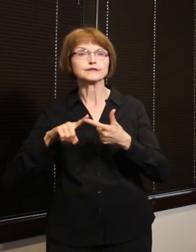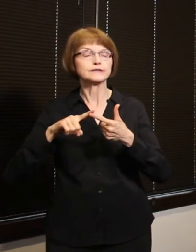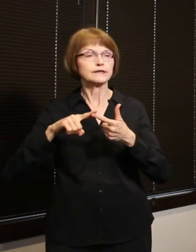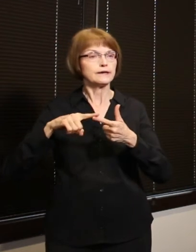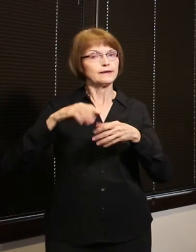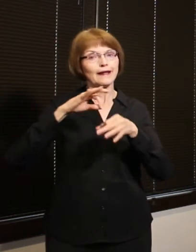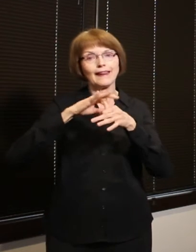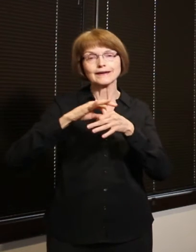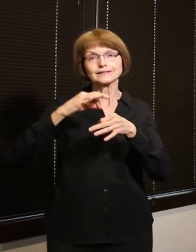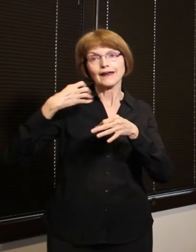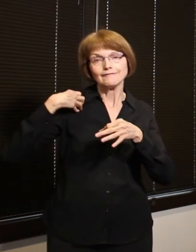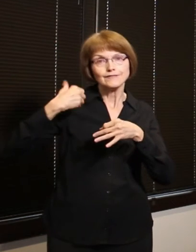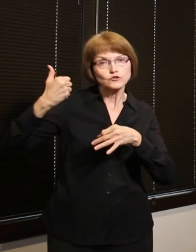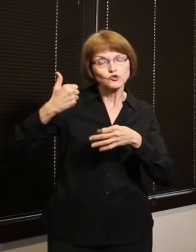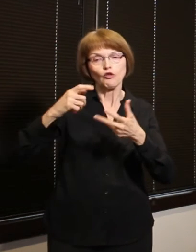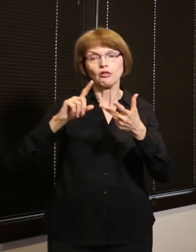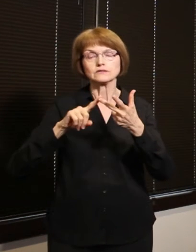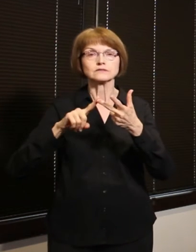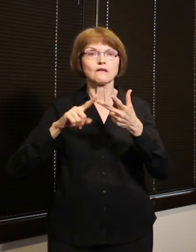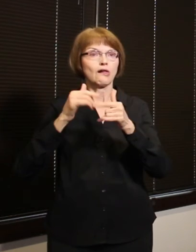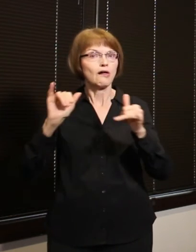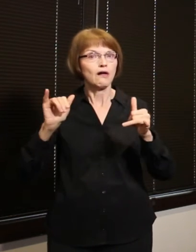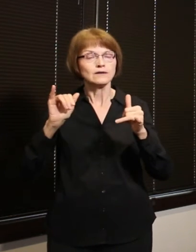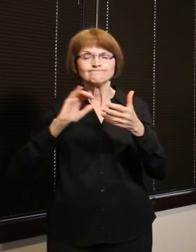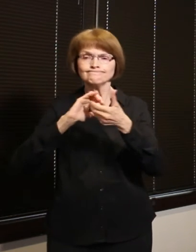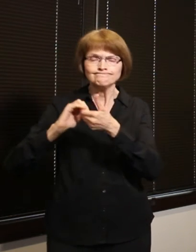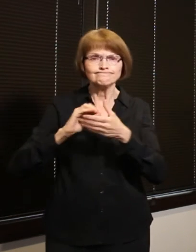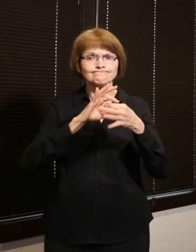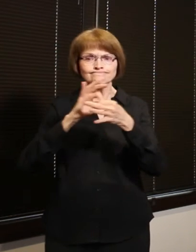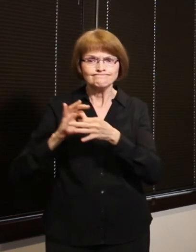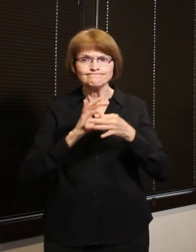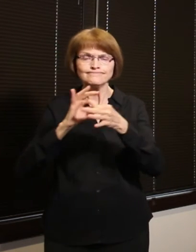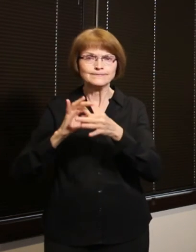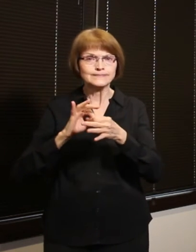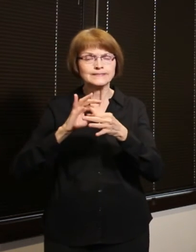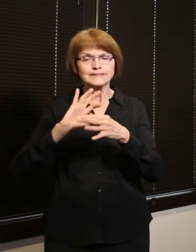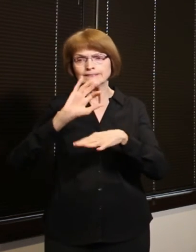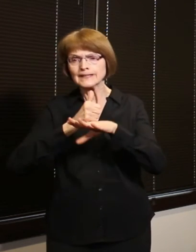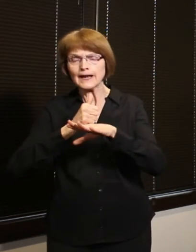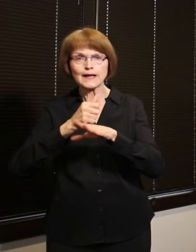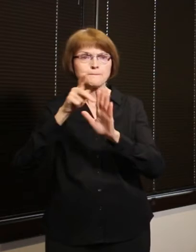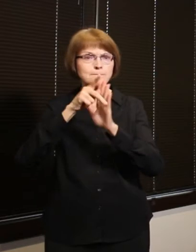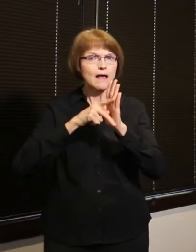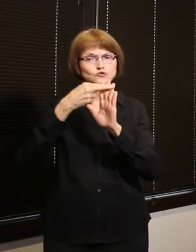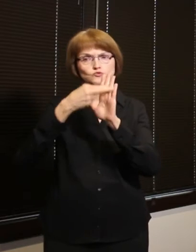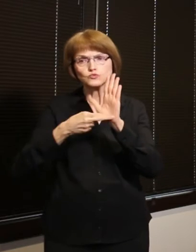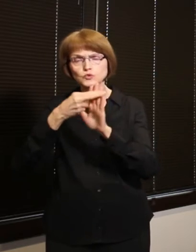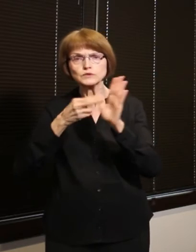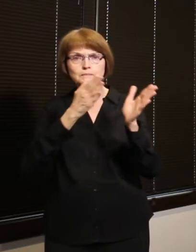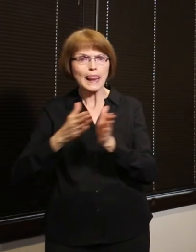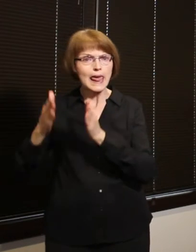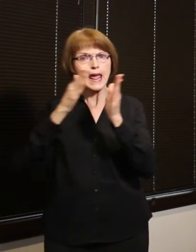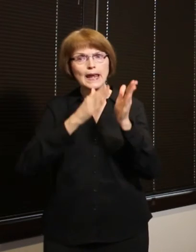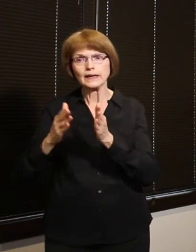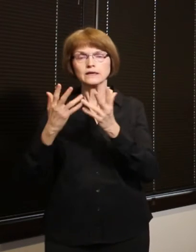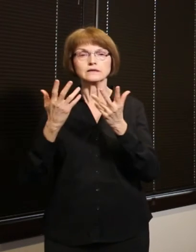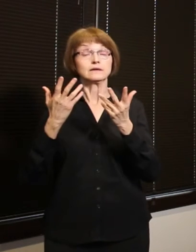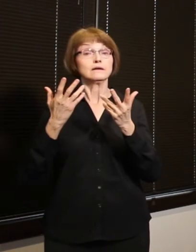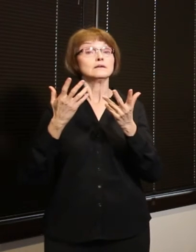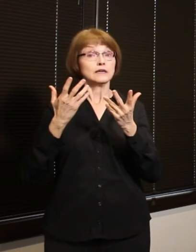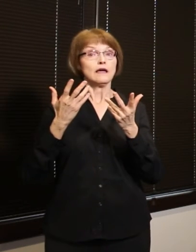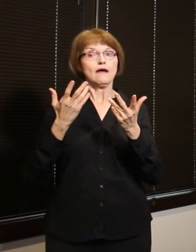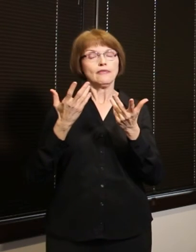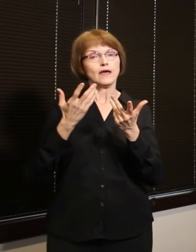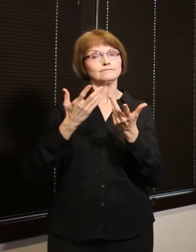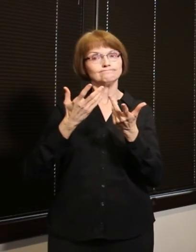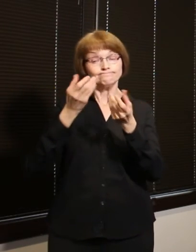officials, really putting forth all those policies, planning, and then all of the people in the community responding